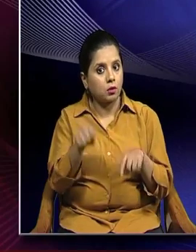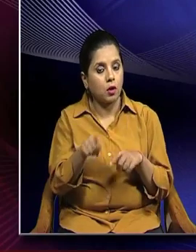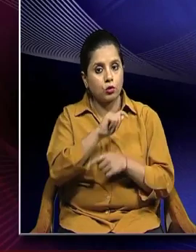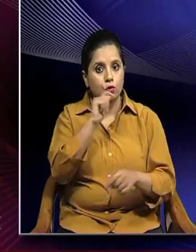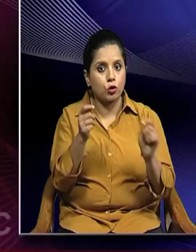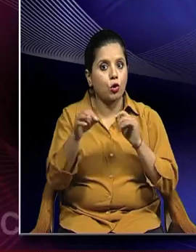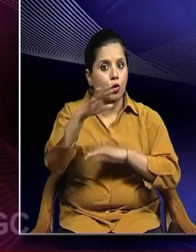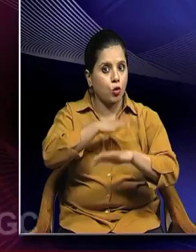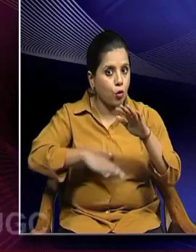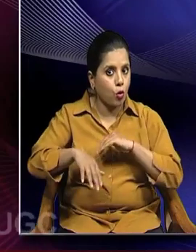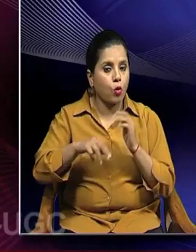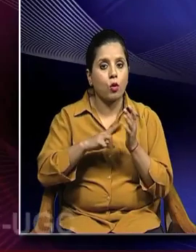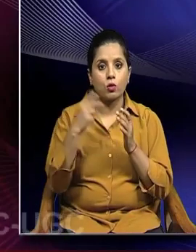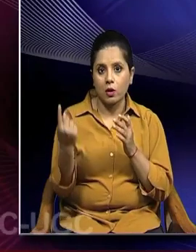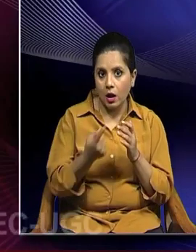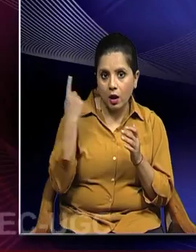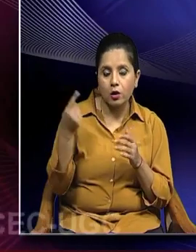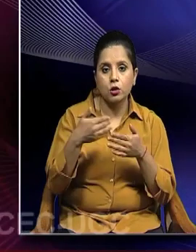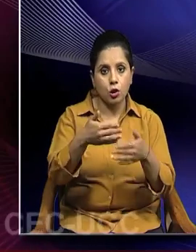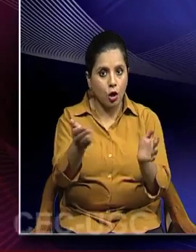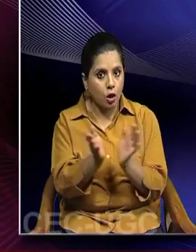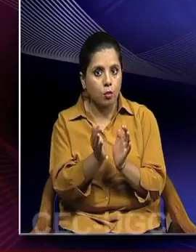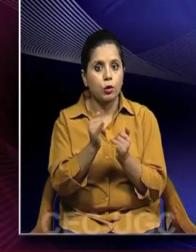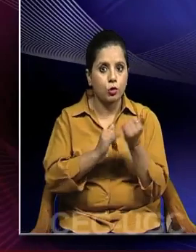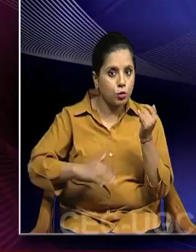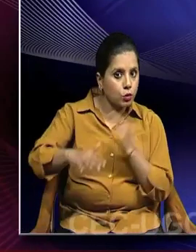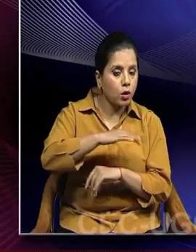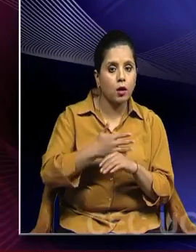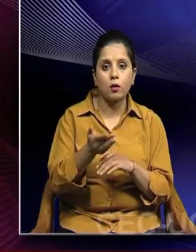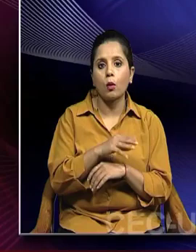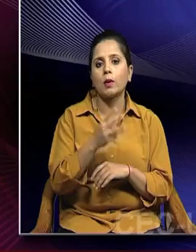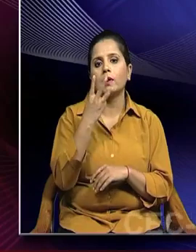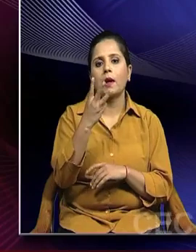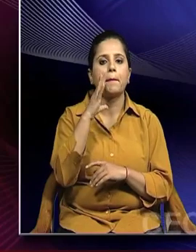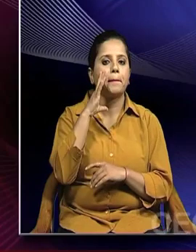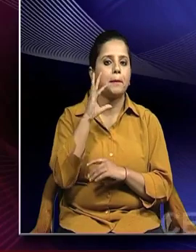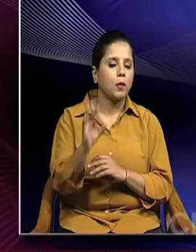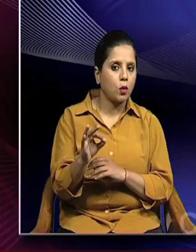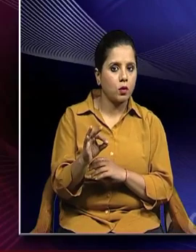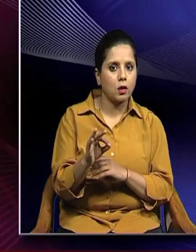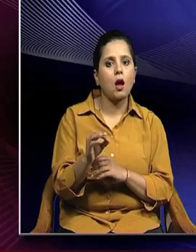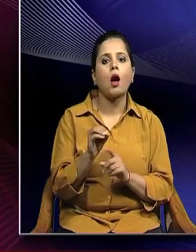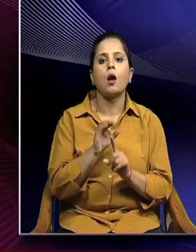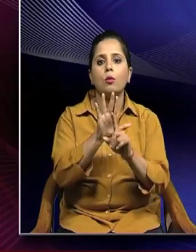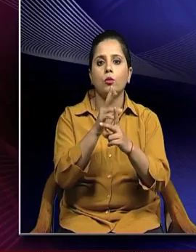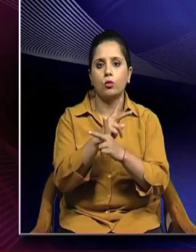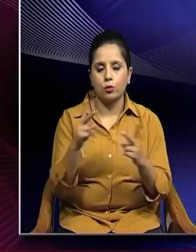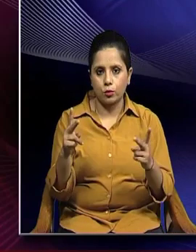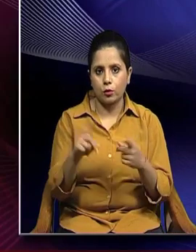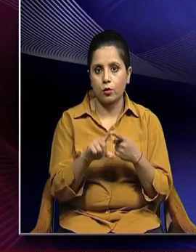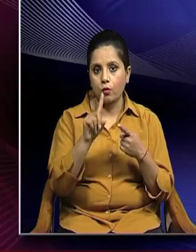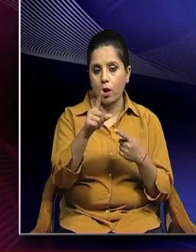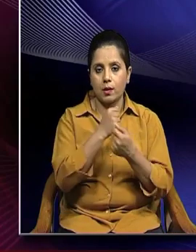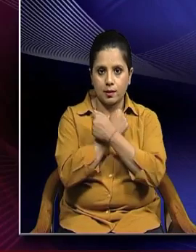organizations, nations, communities and societies by three important approaches. One is